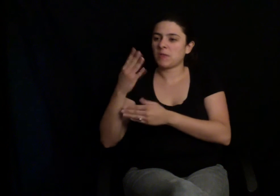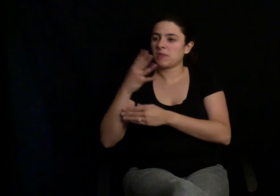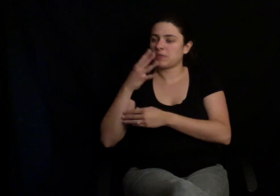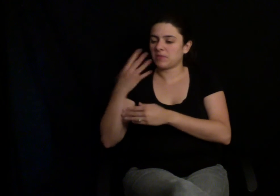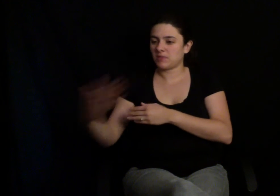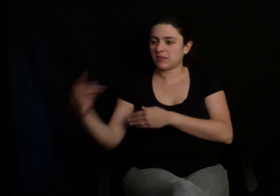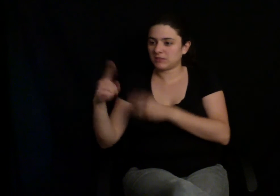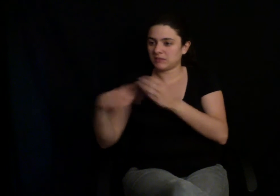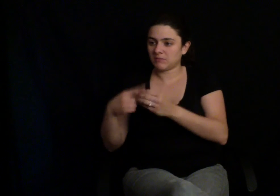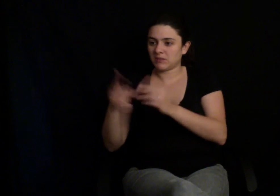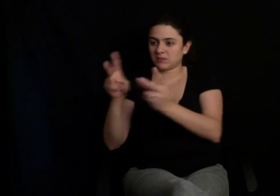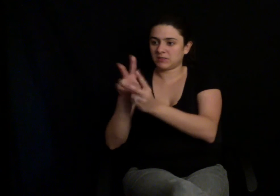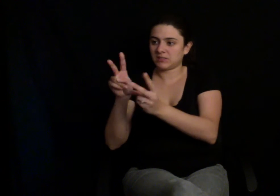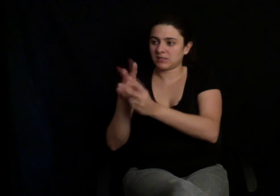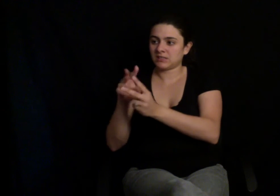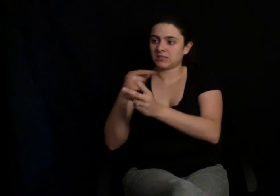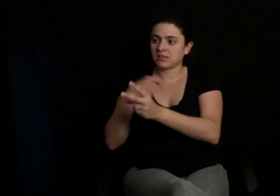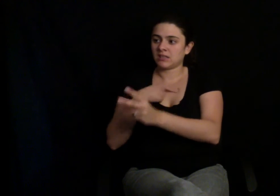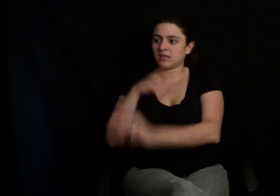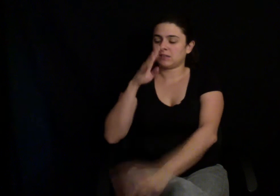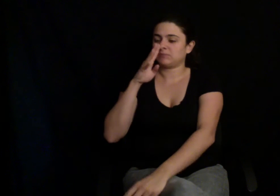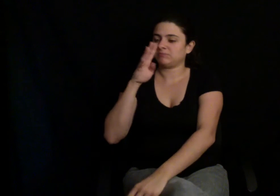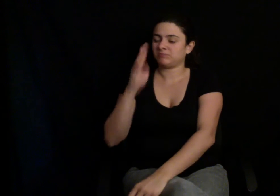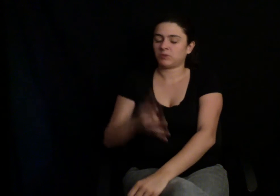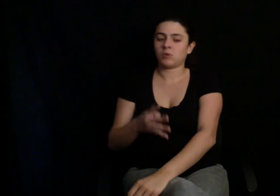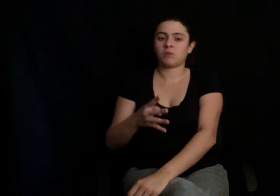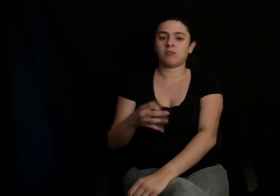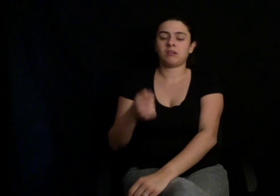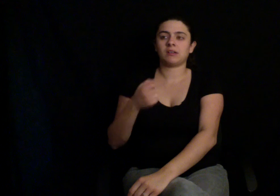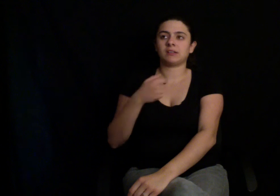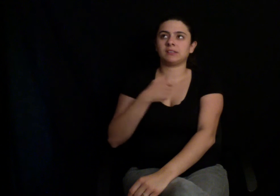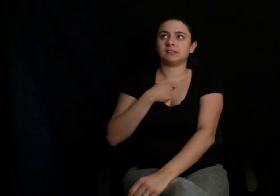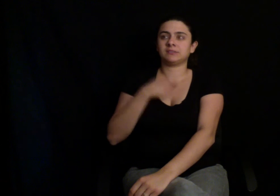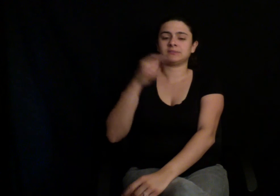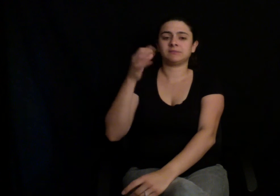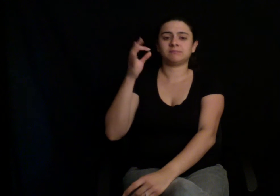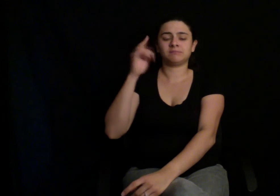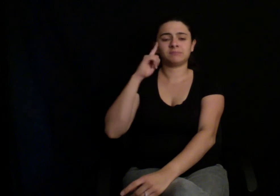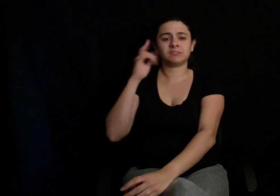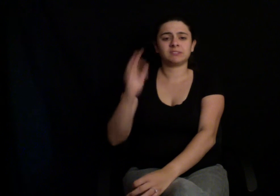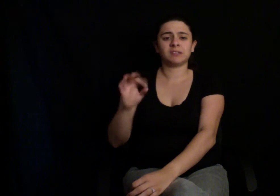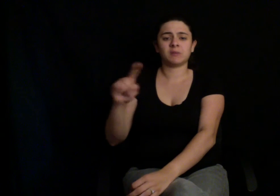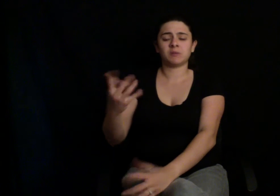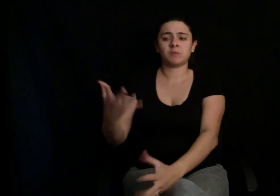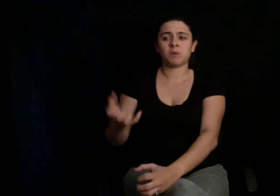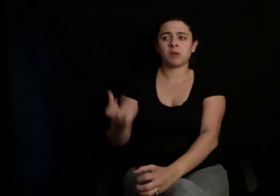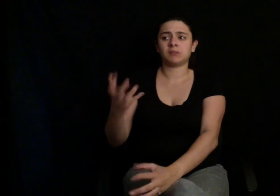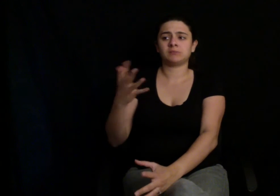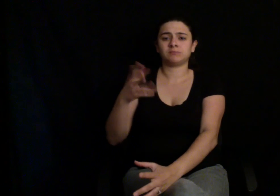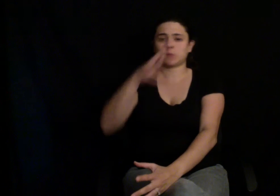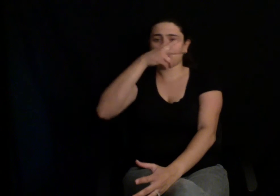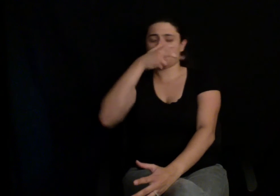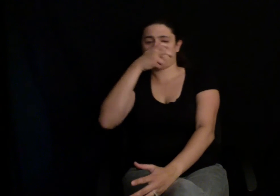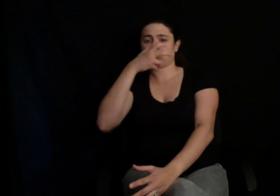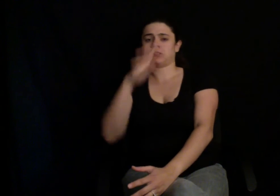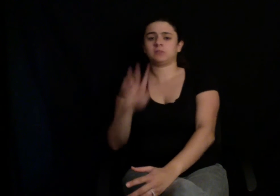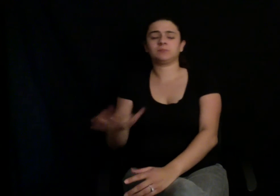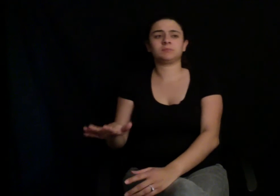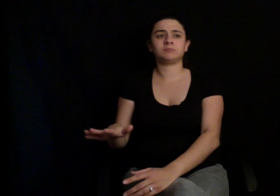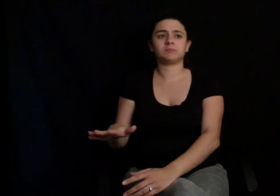this one-sided race to orgasm. And during that, I would just fantasize about porn, and I would completely disconnect from who was there. I